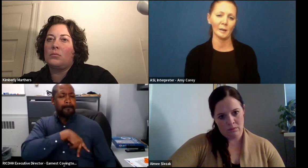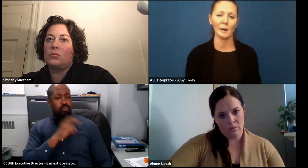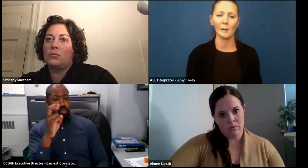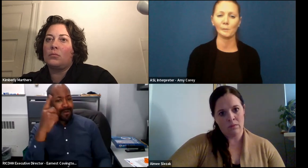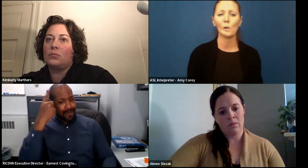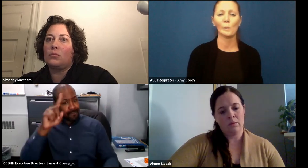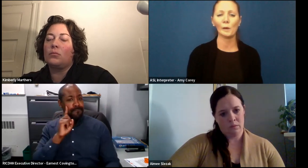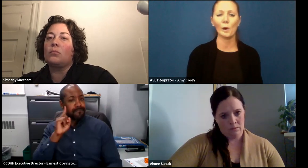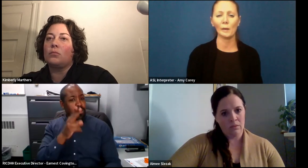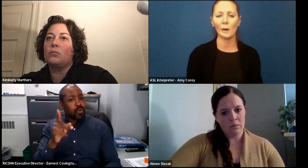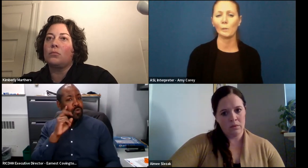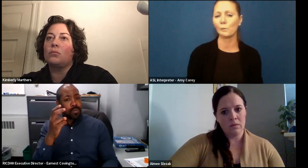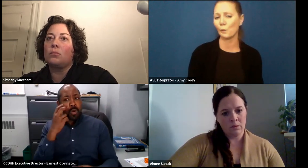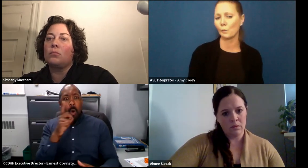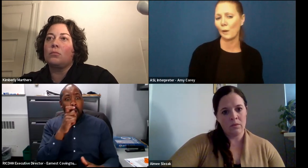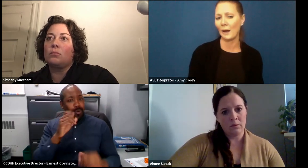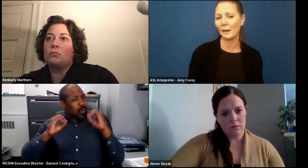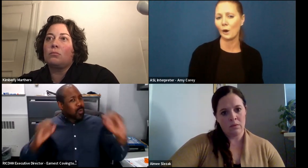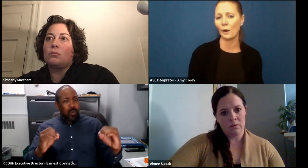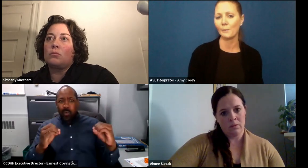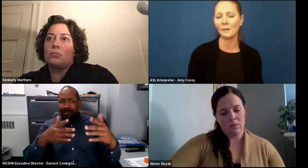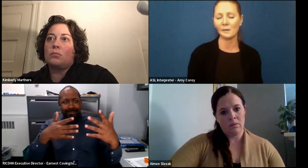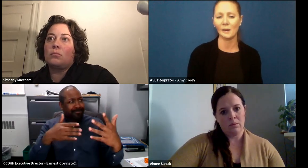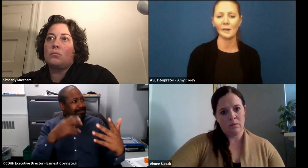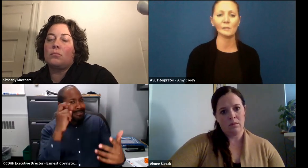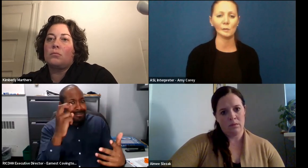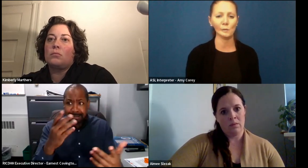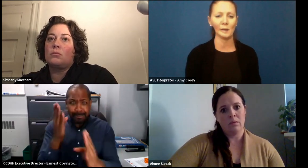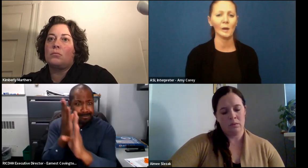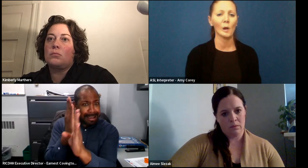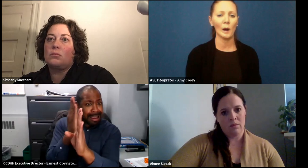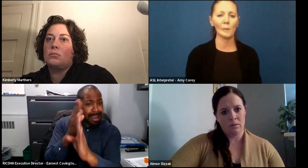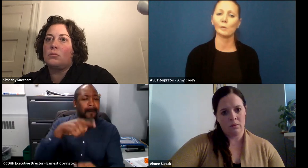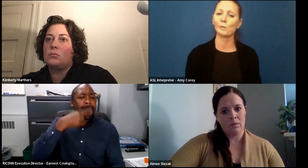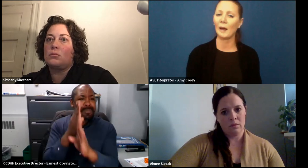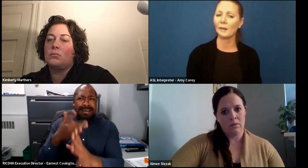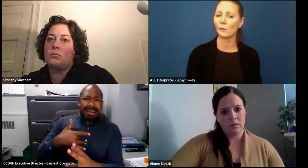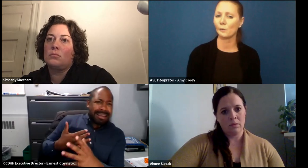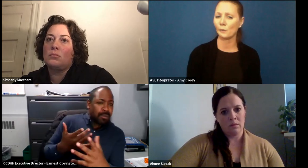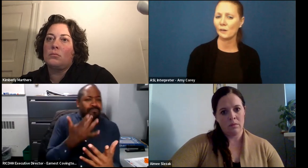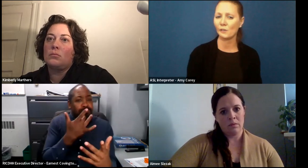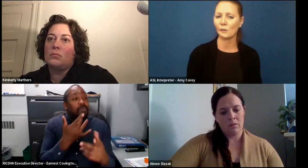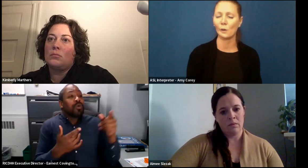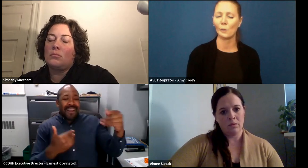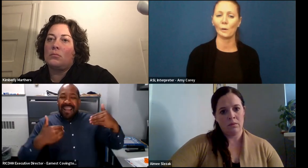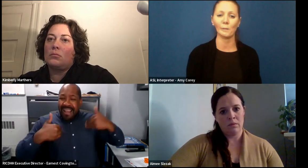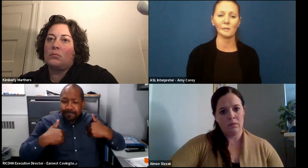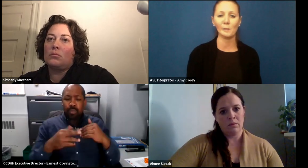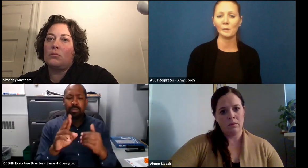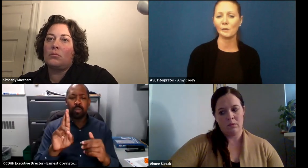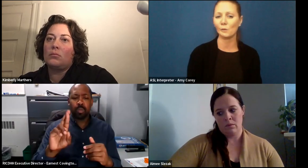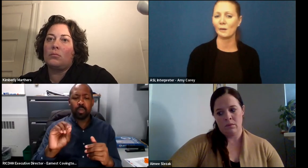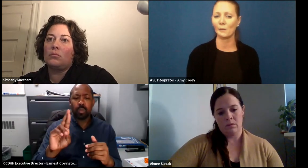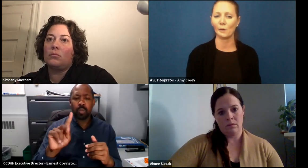provide what they call like ride, RIPTA, excuse me, the ride transportation, where